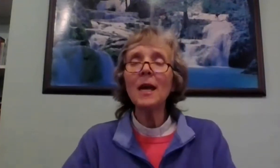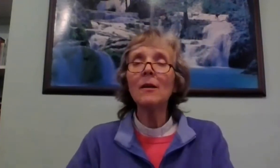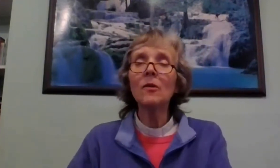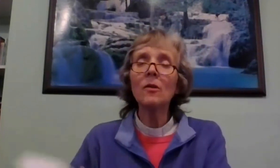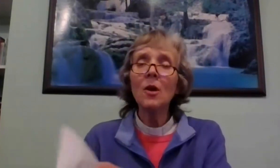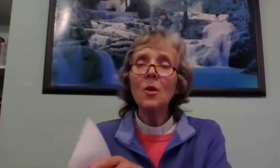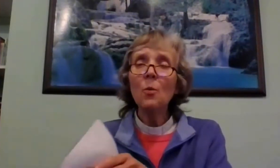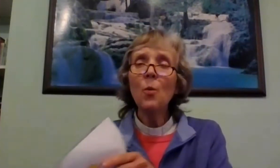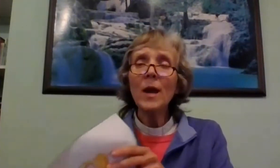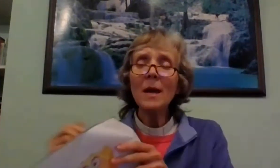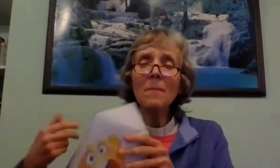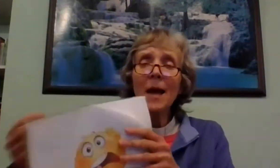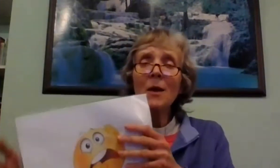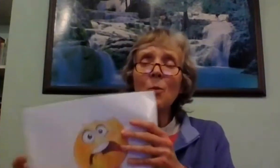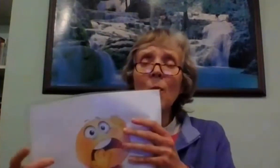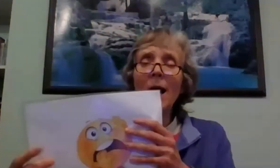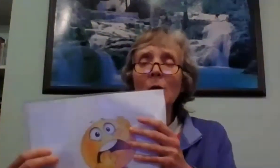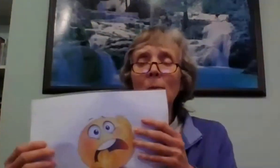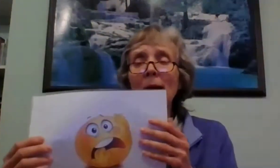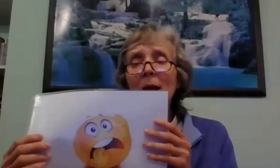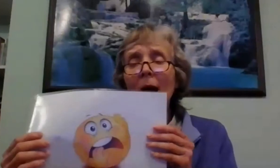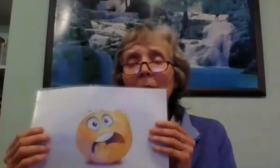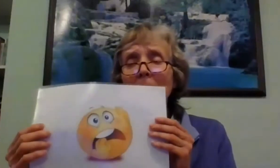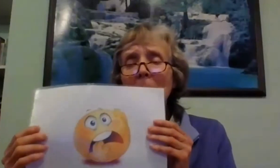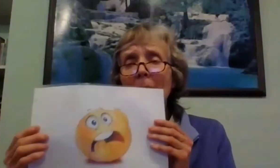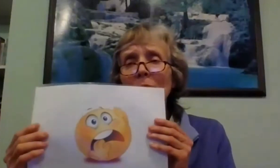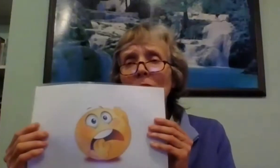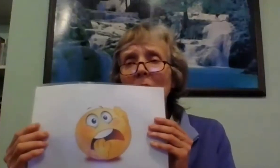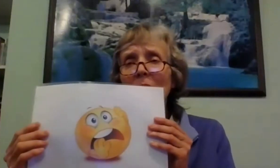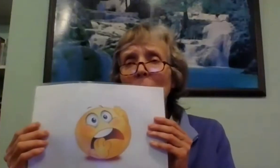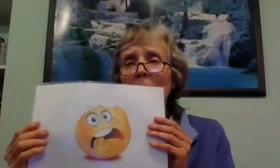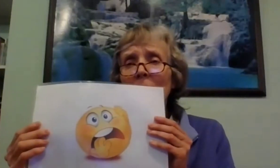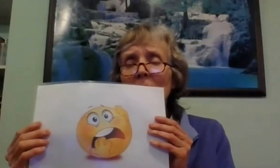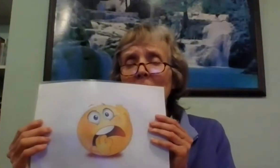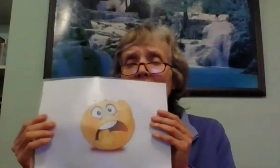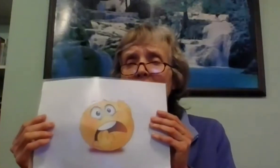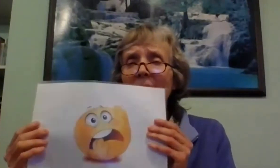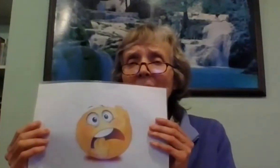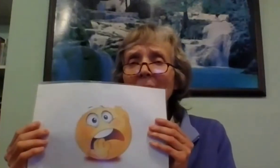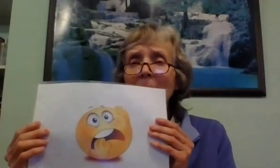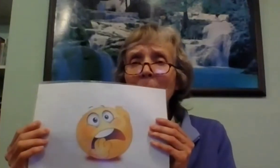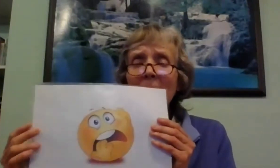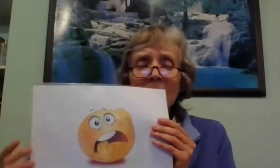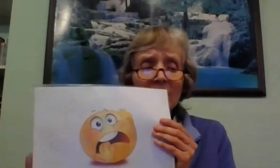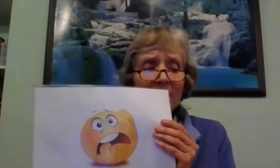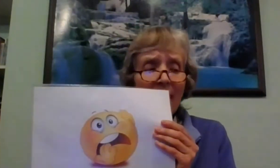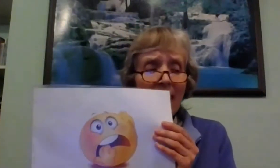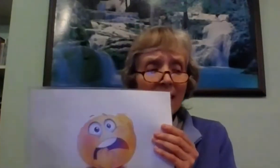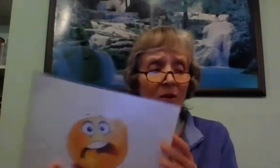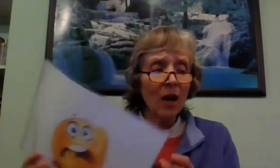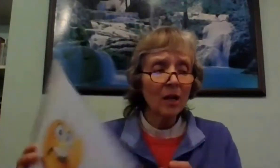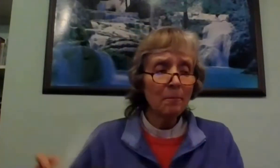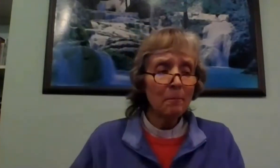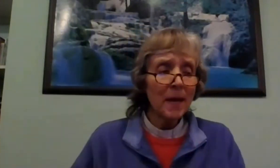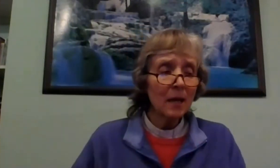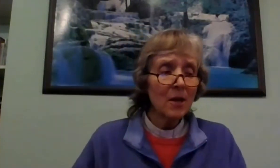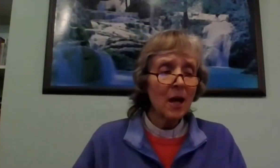things, we may well be like Moses was, feeling a bit scared and a bit